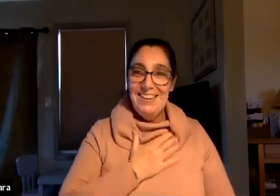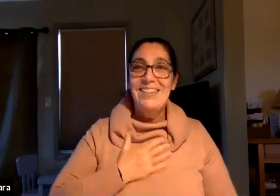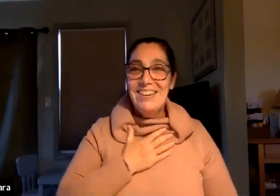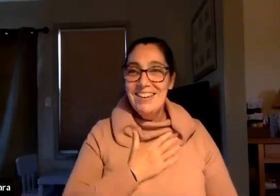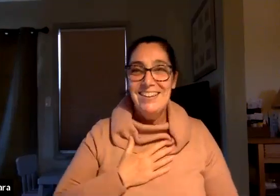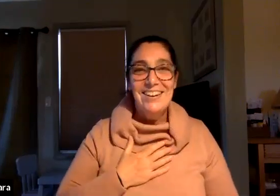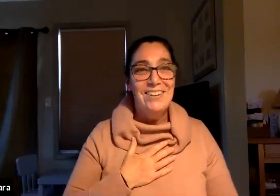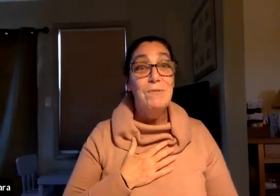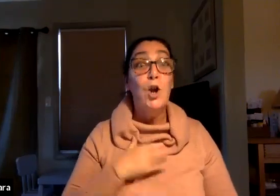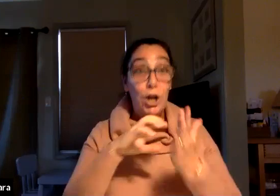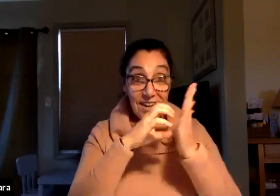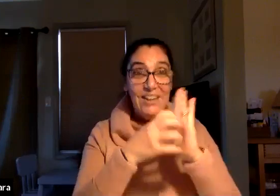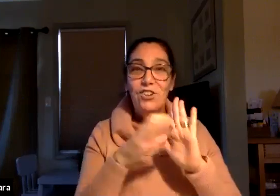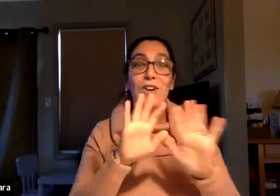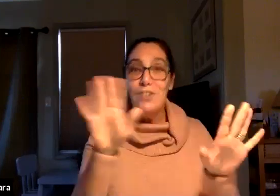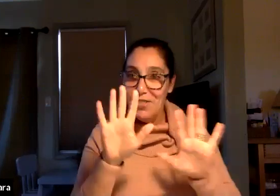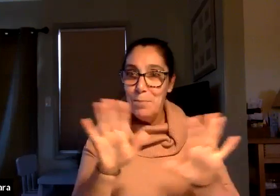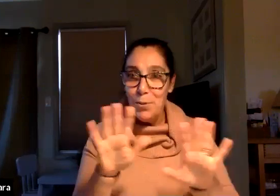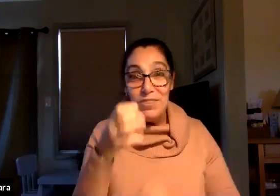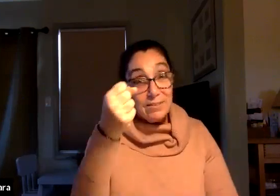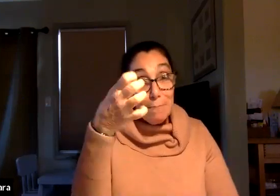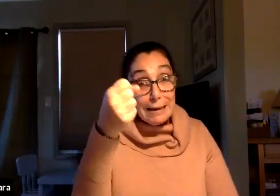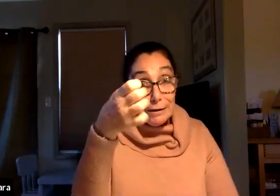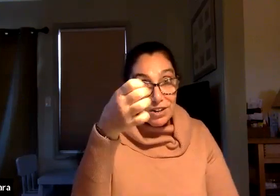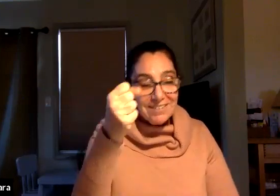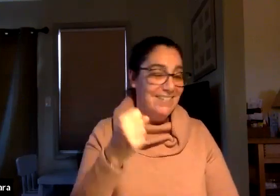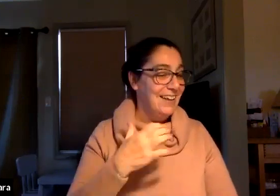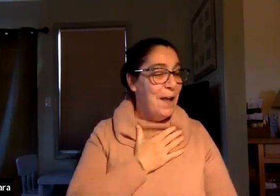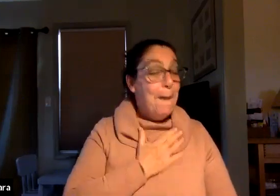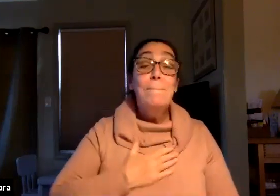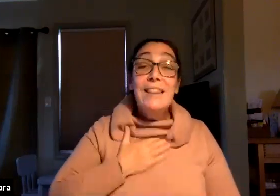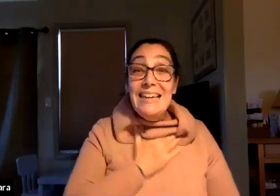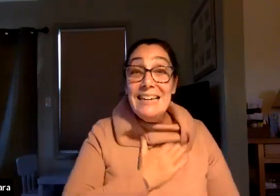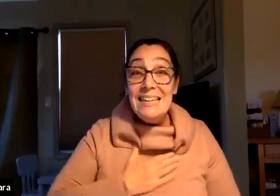see, Lisa knows cookie. She knows all the important things. Milk. Please.